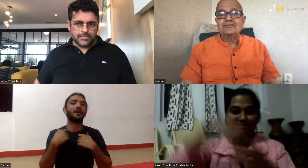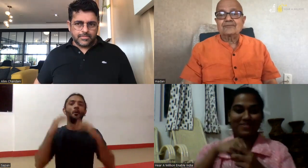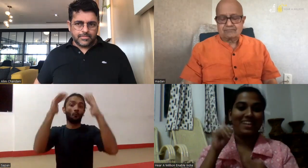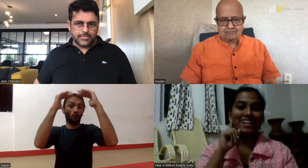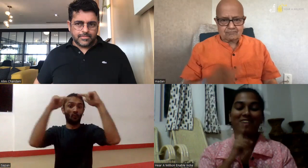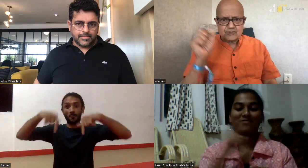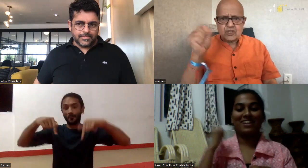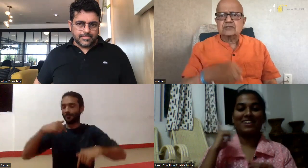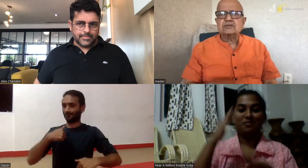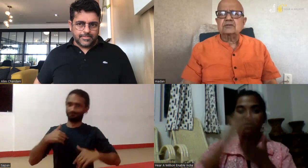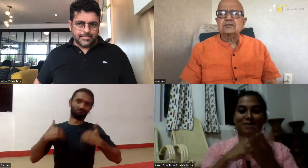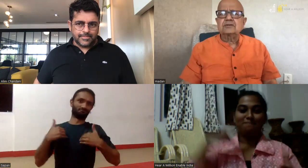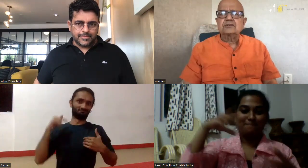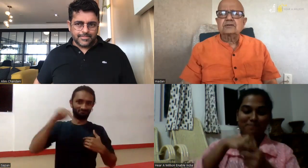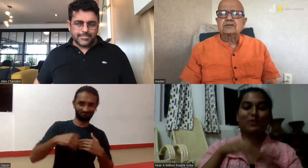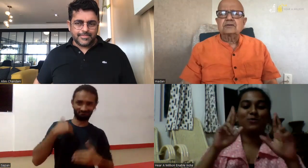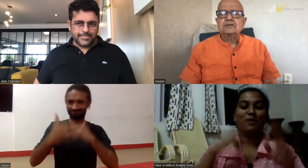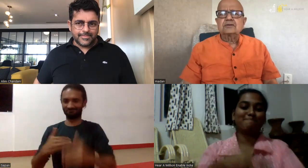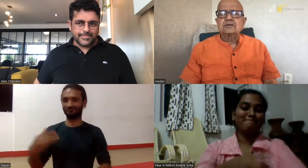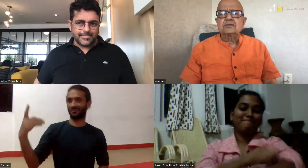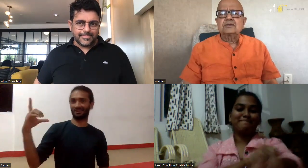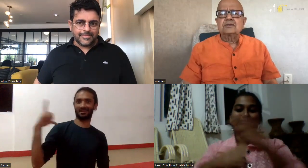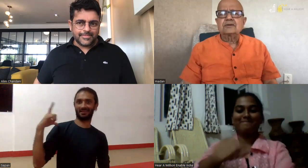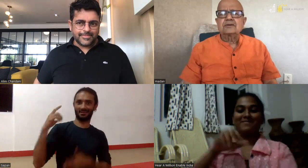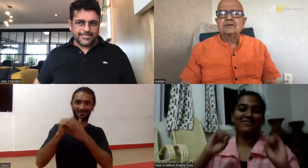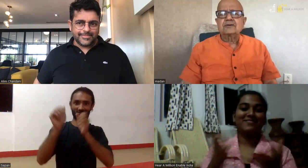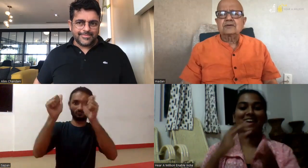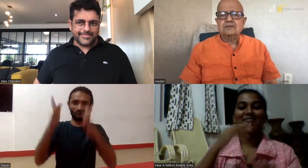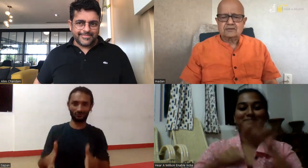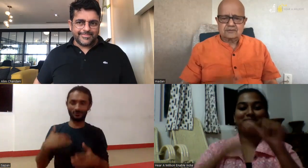lazy. Yeah.